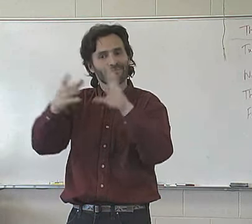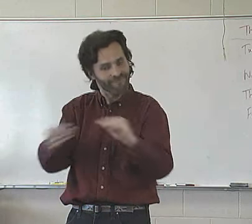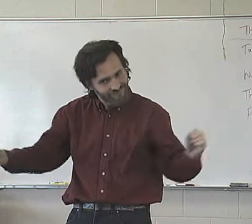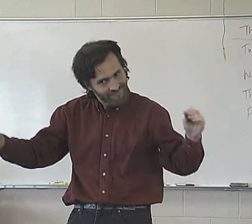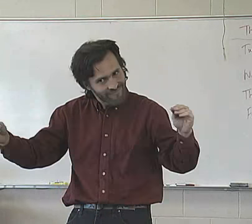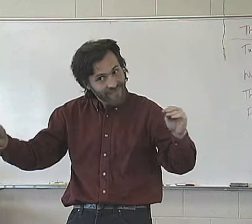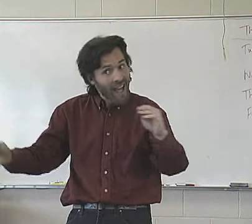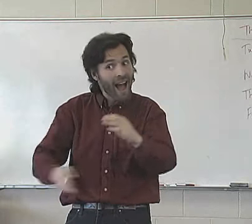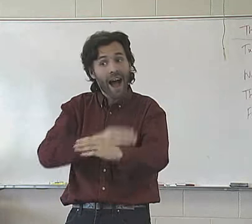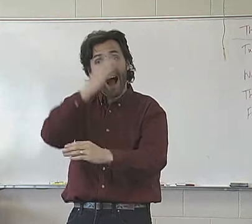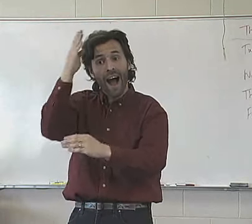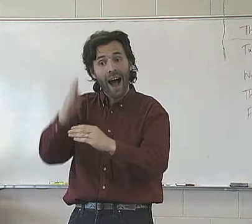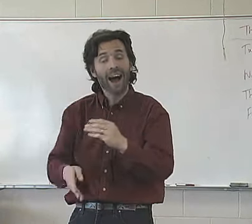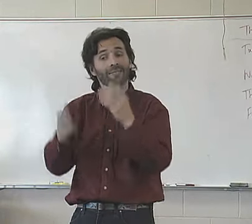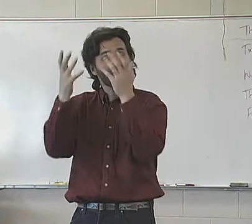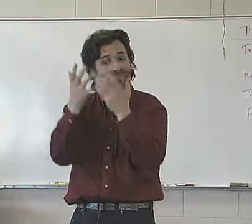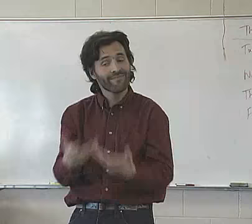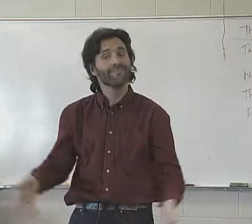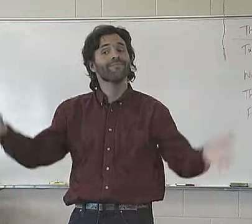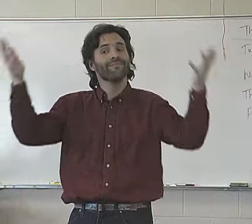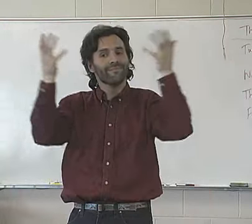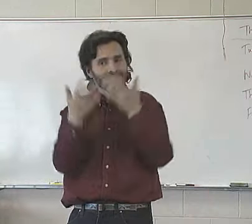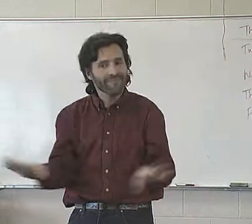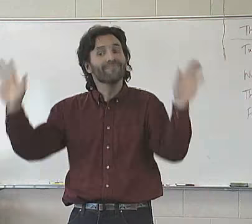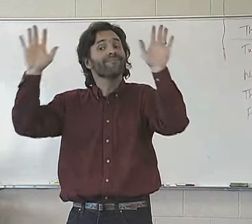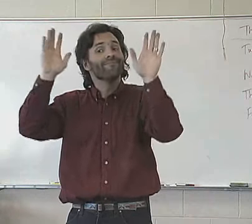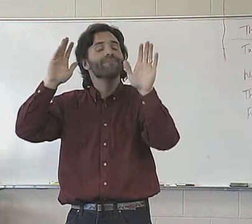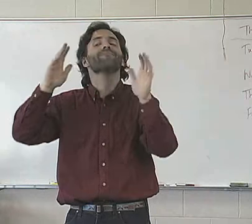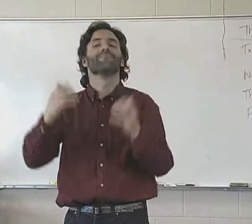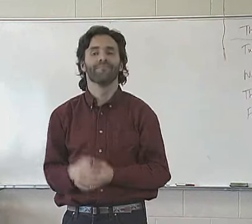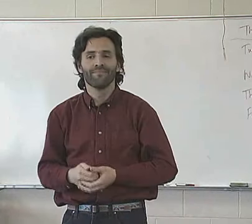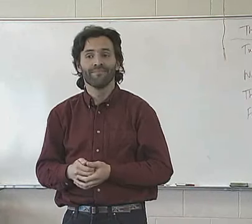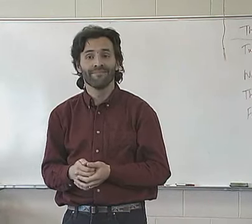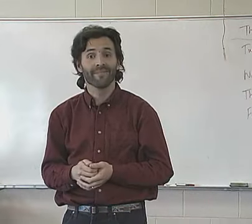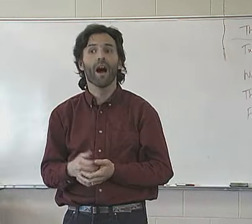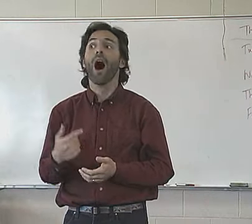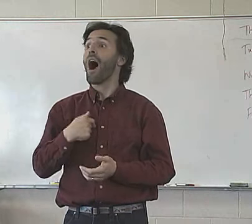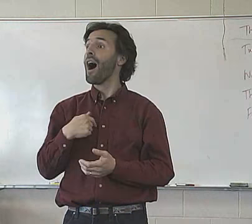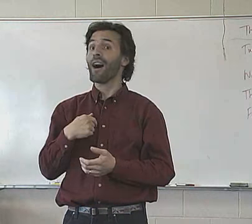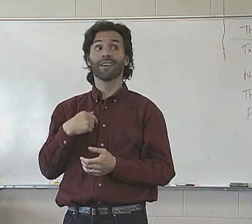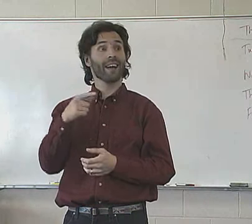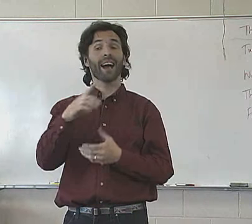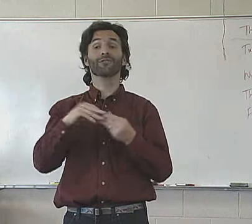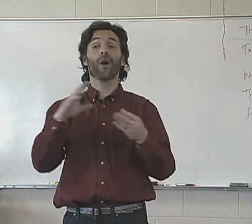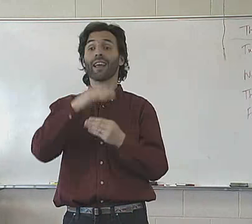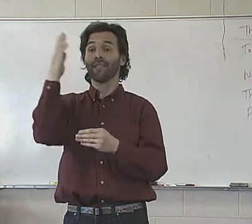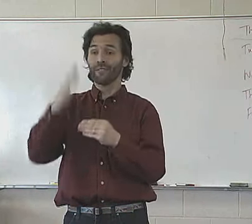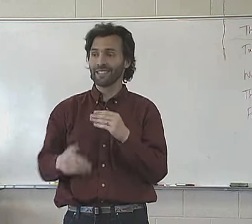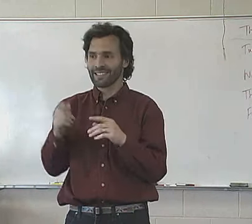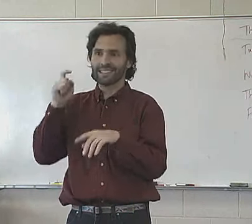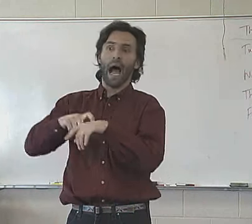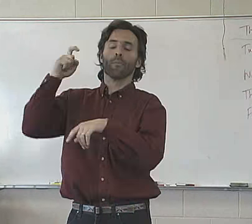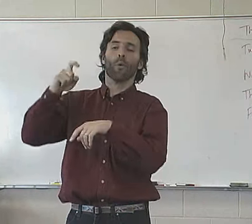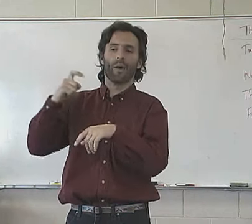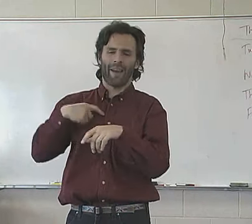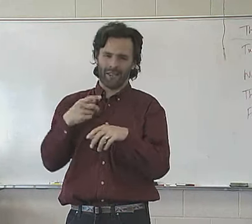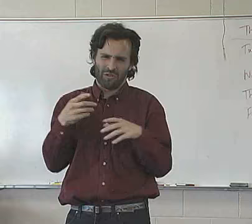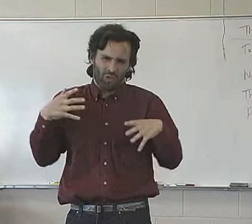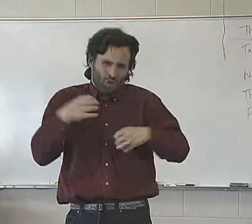snute, här är äventyret ute. I did it! I got it down in time. I had to shorten it a little bit, but